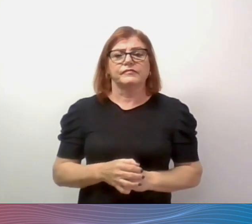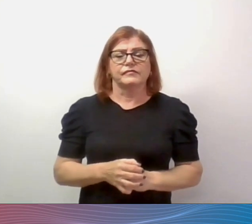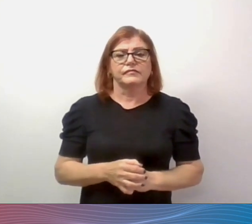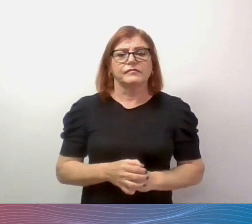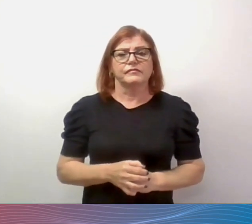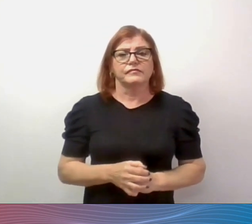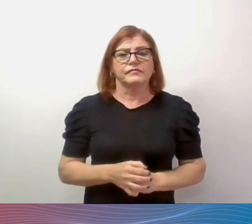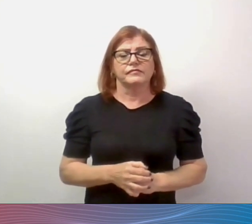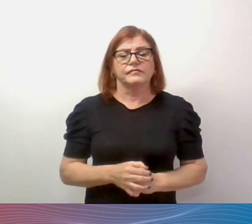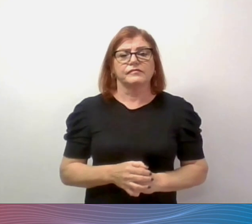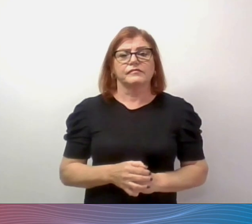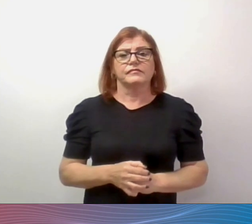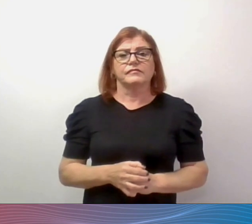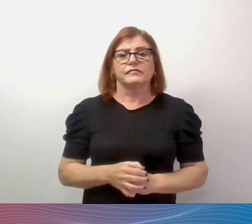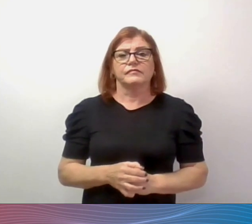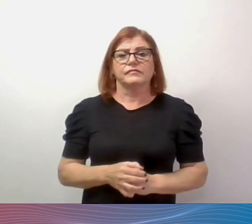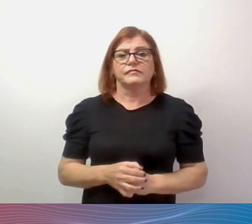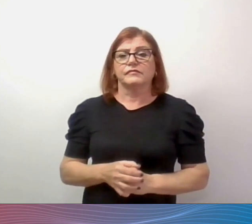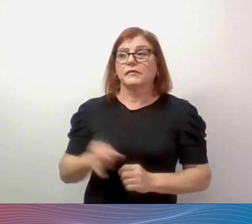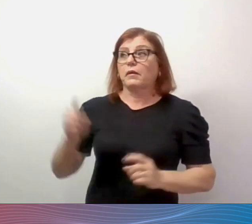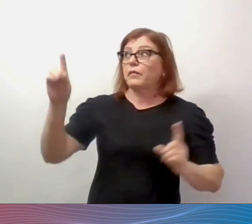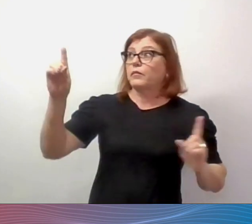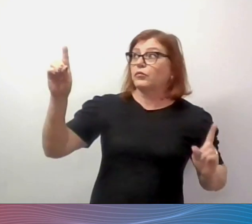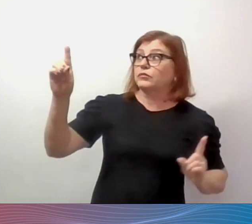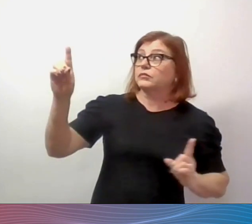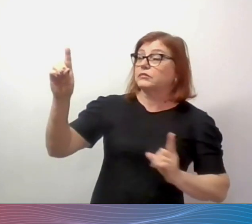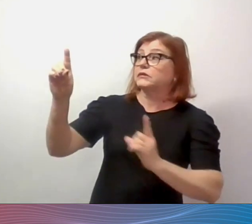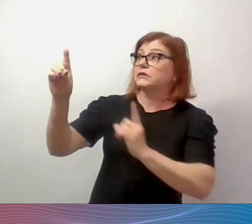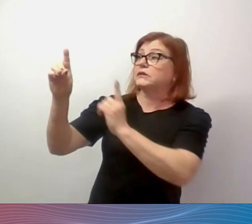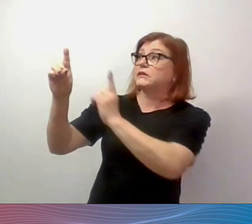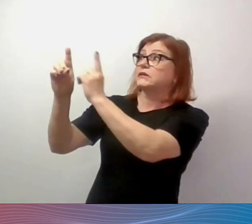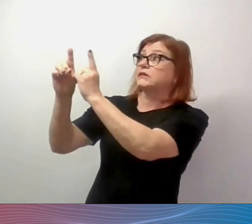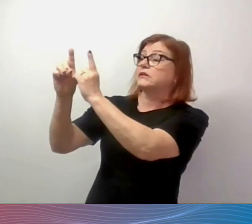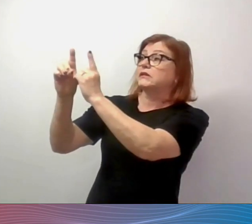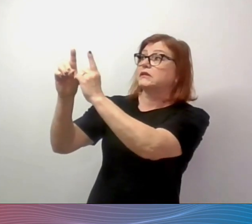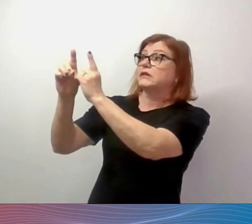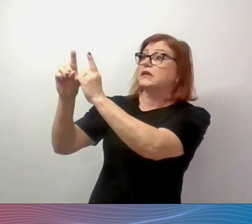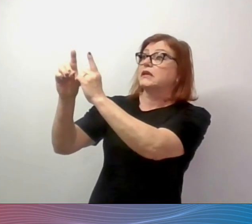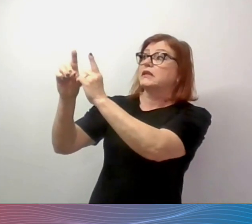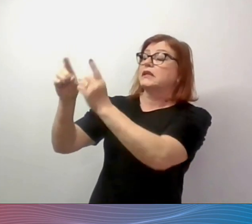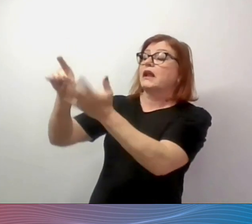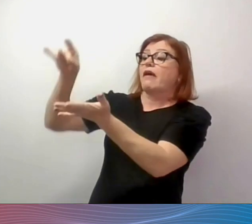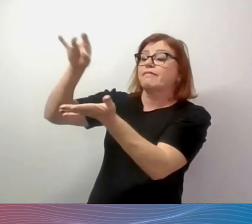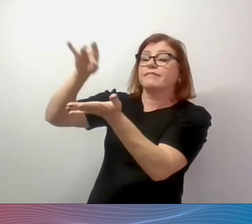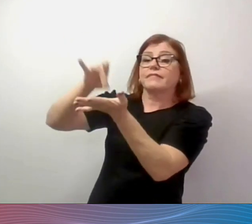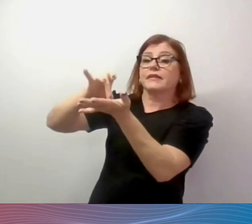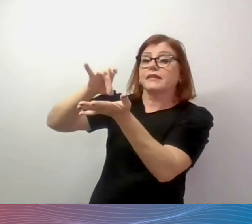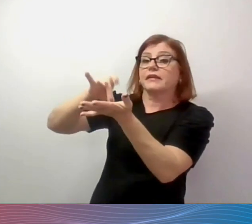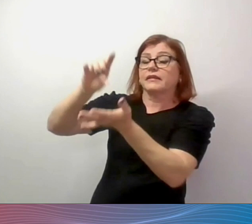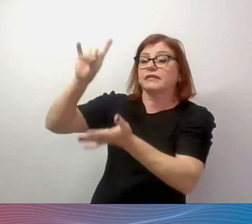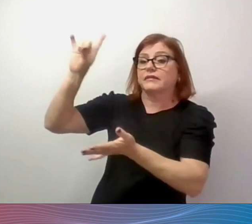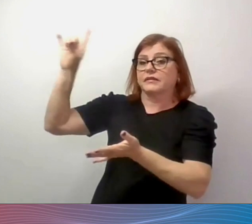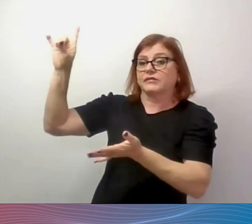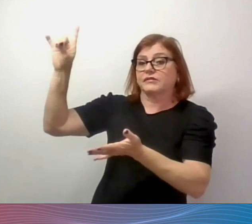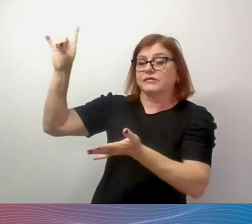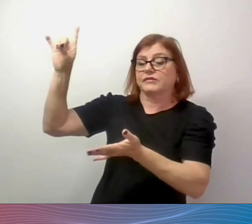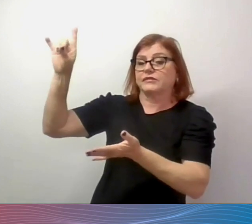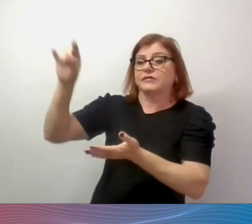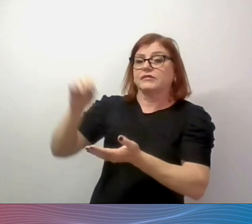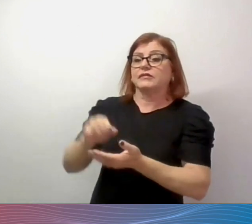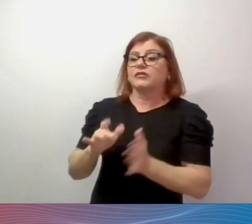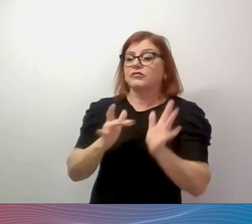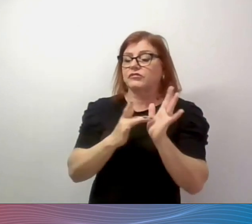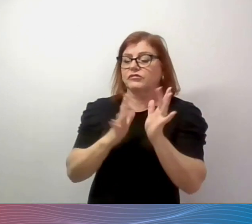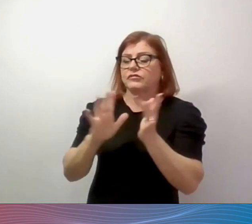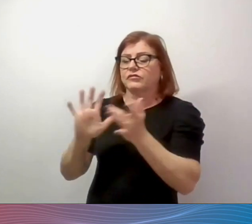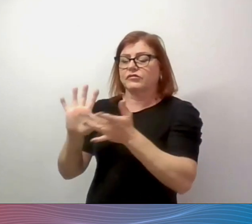Para poder ter acesso à realidade de Deus. In order for him to have access to God's reality. Então Jesus Cristo morreu na cruz